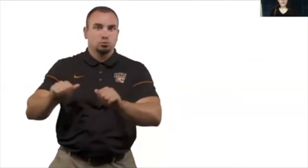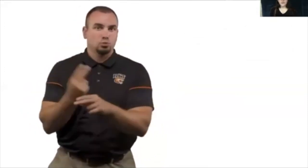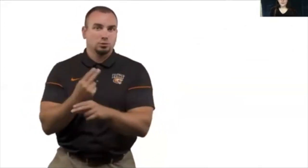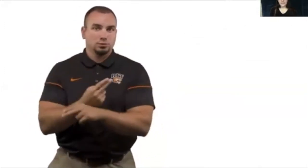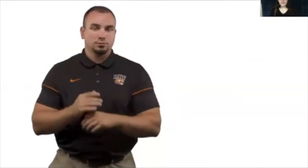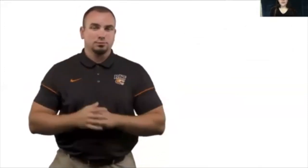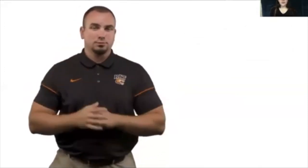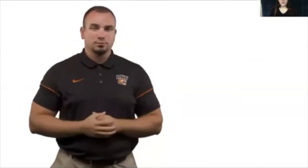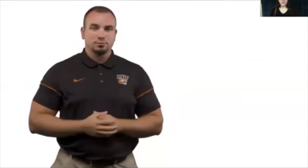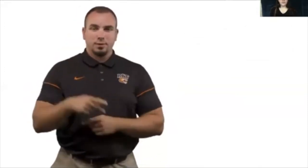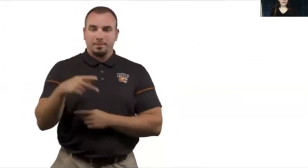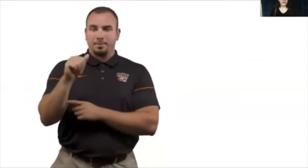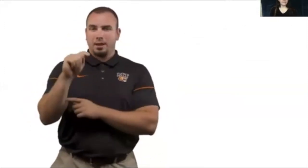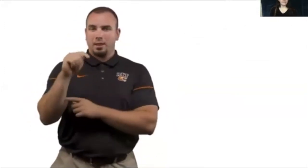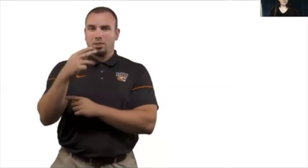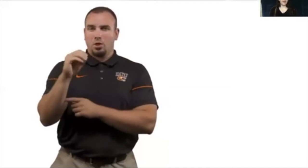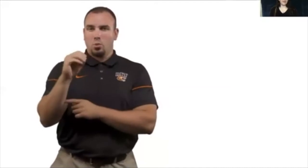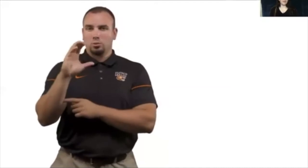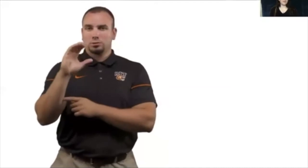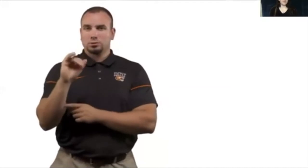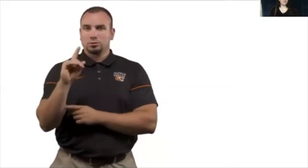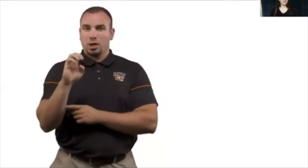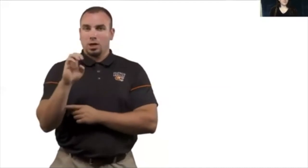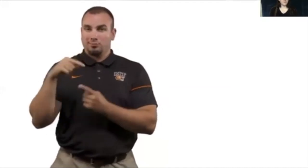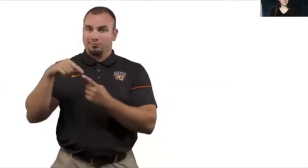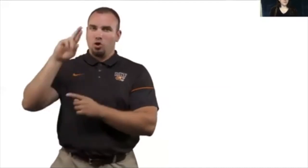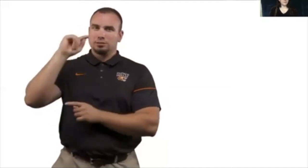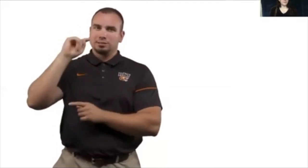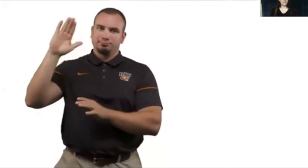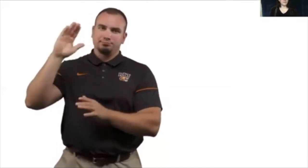So what do you need to use for a safe disinfectant use?